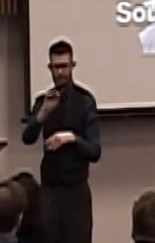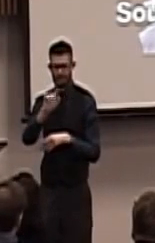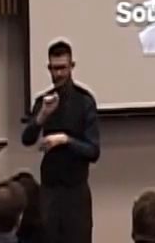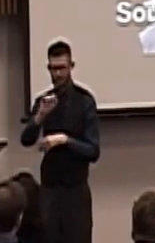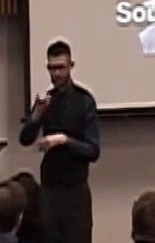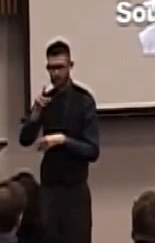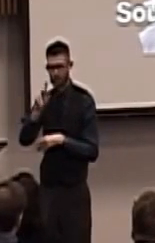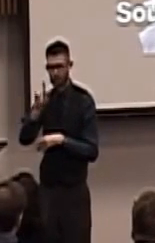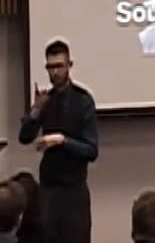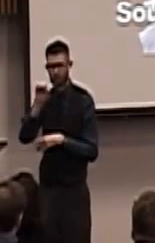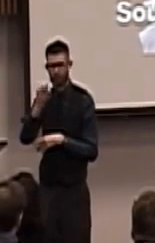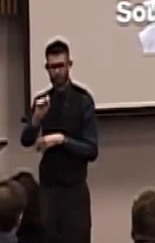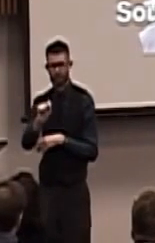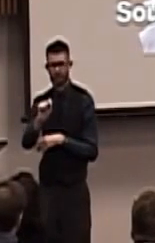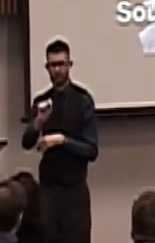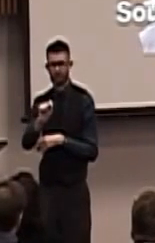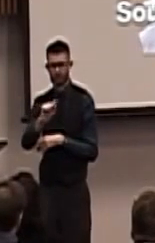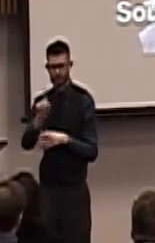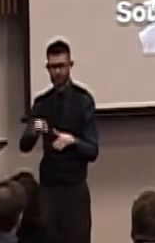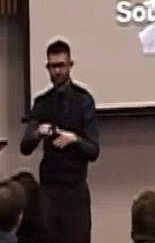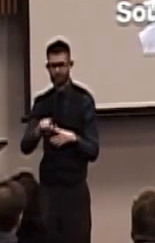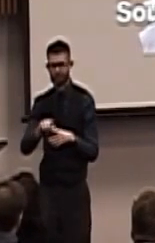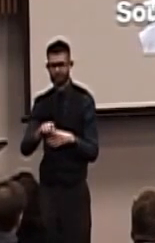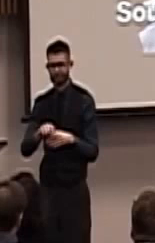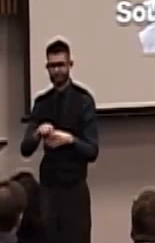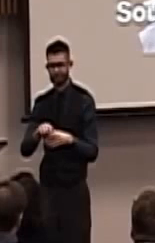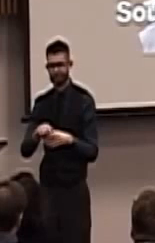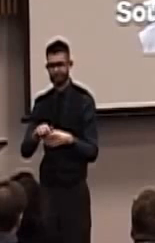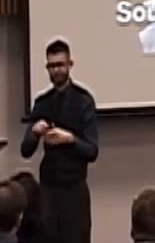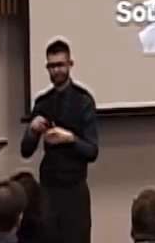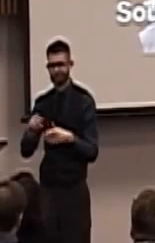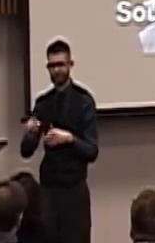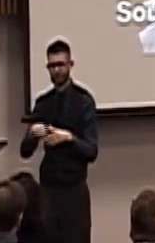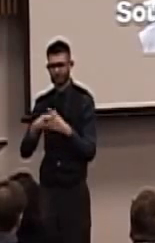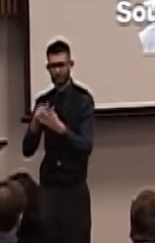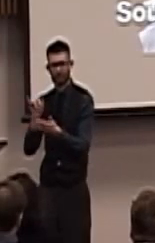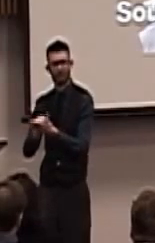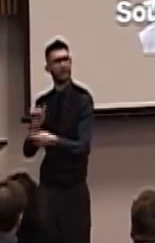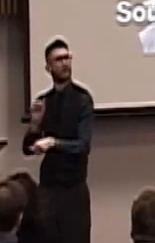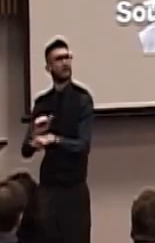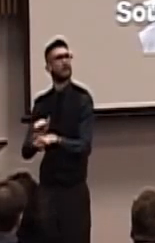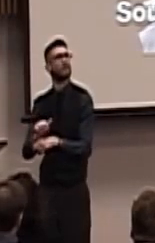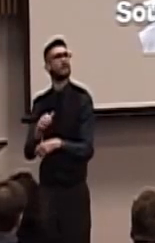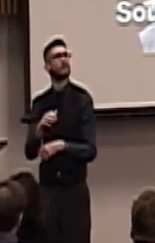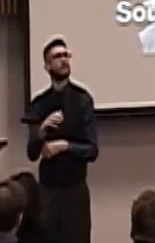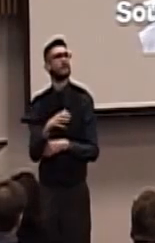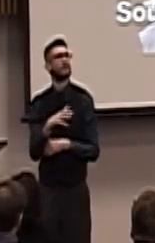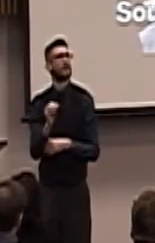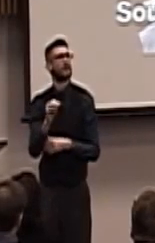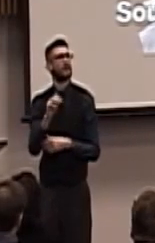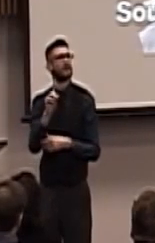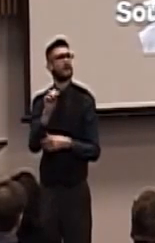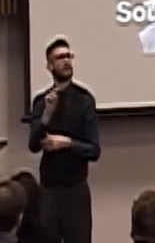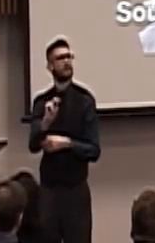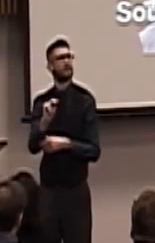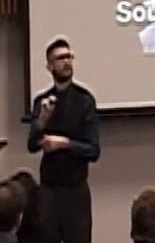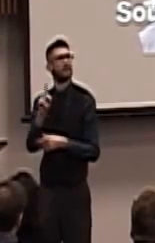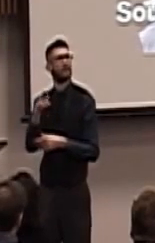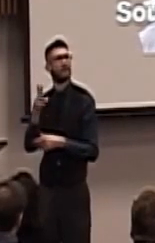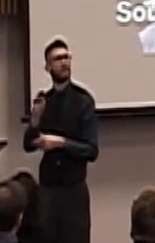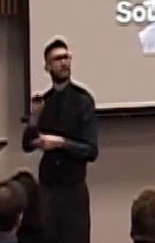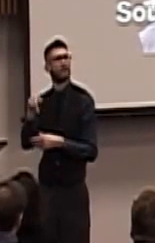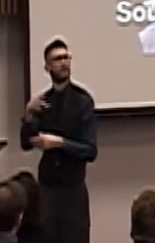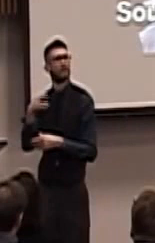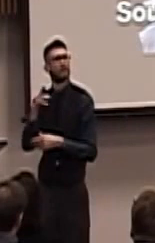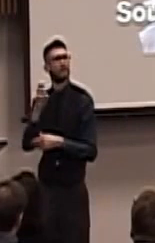and Don Humphrey began to work with the Sudan project. You can see the website